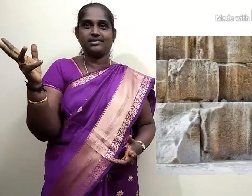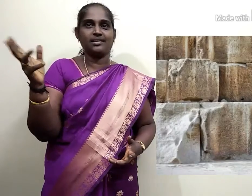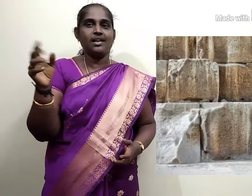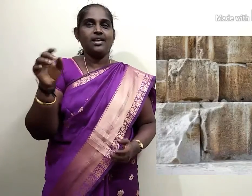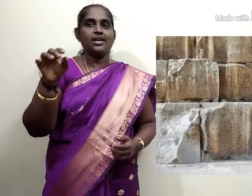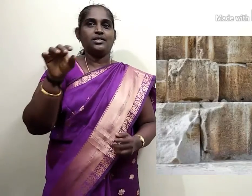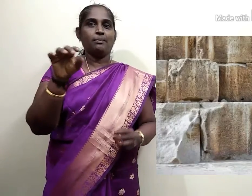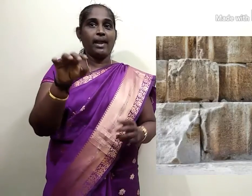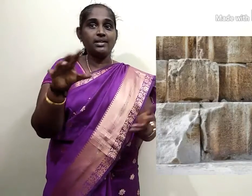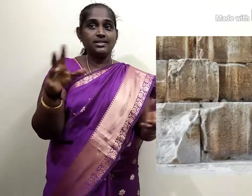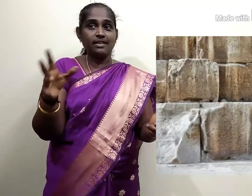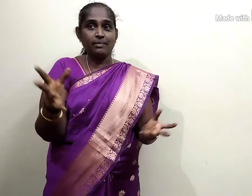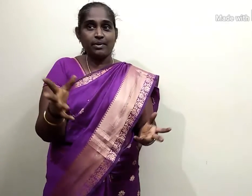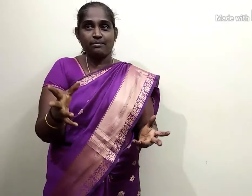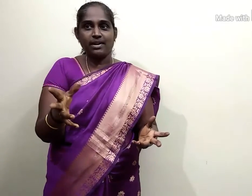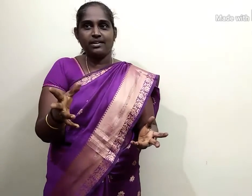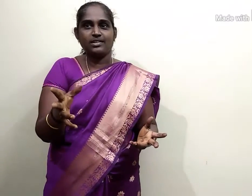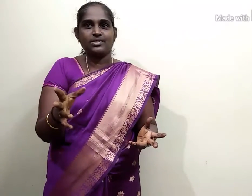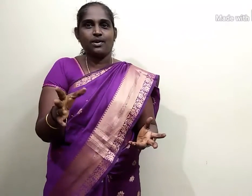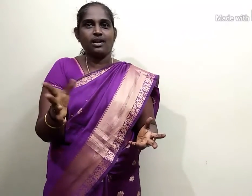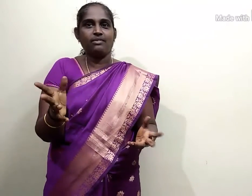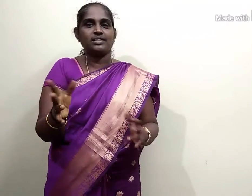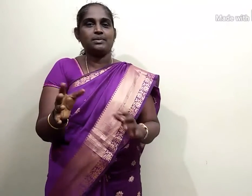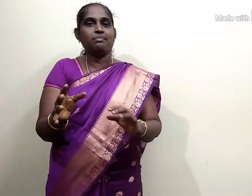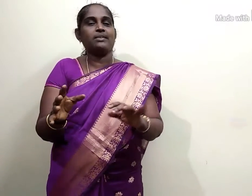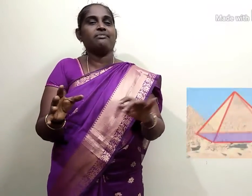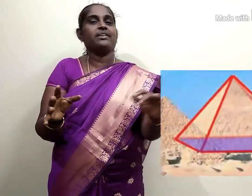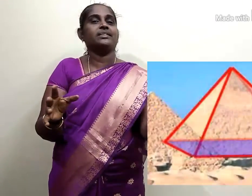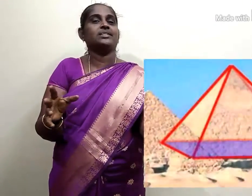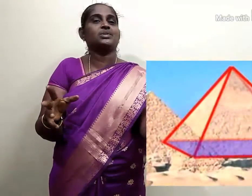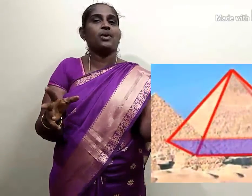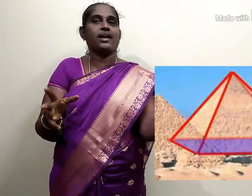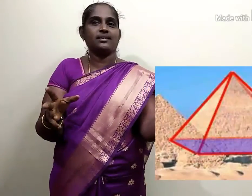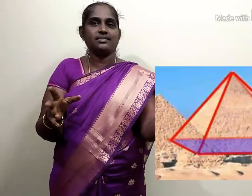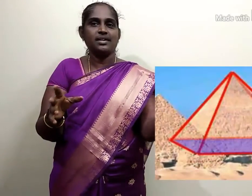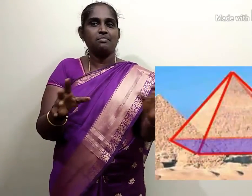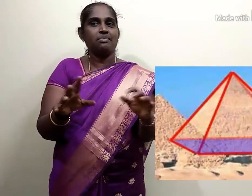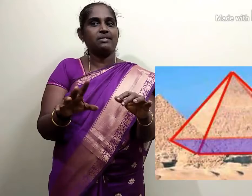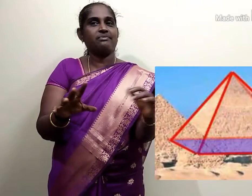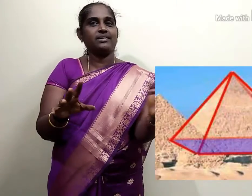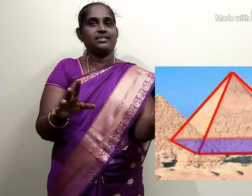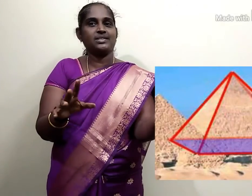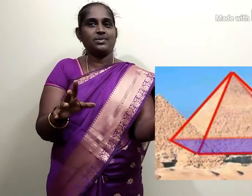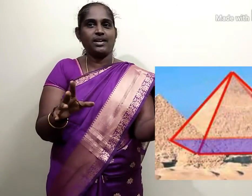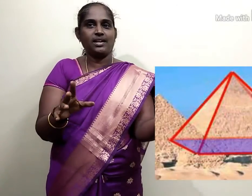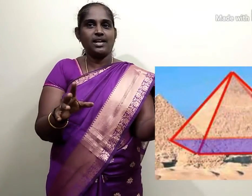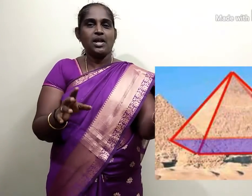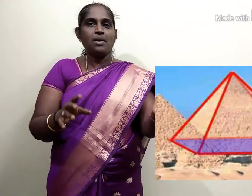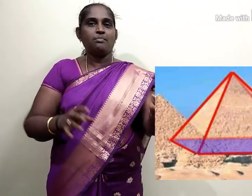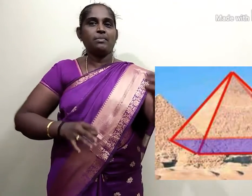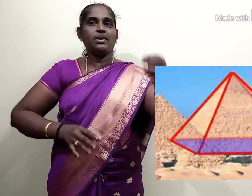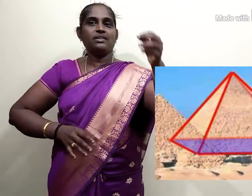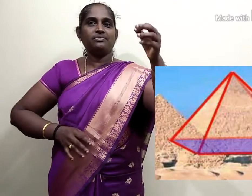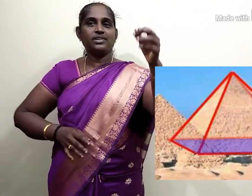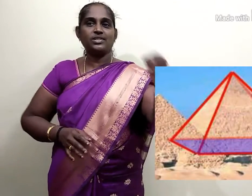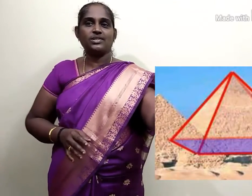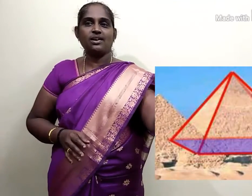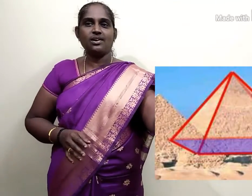elephants. The base of a pyramid is always a perfect square. Perfect square. Pyramid of